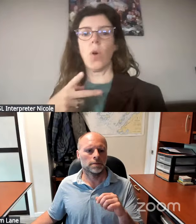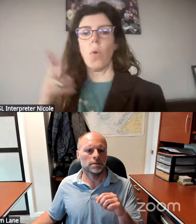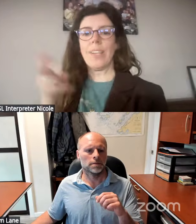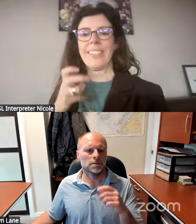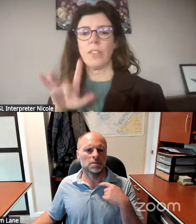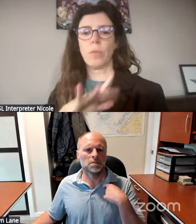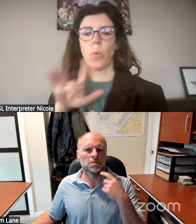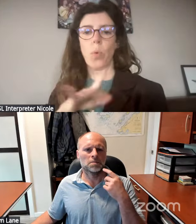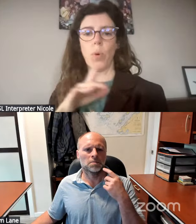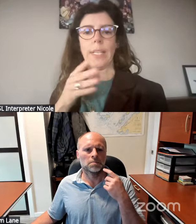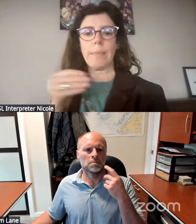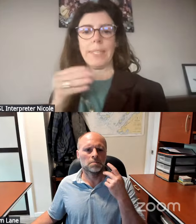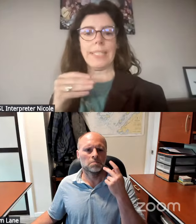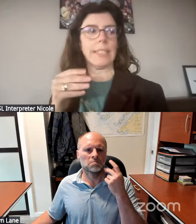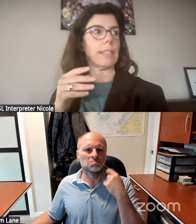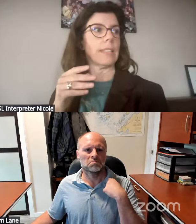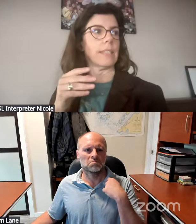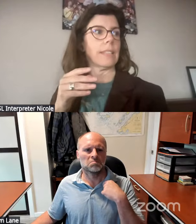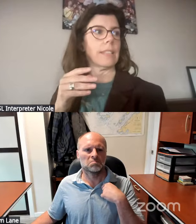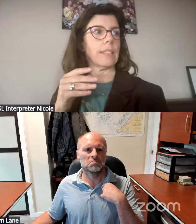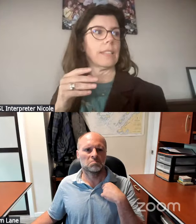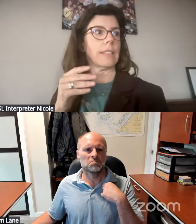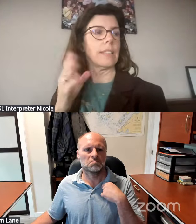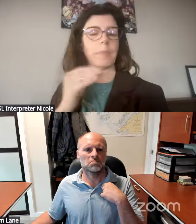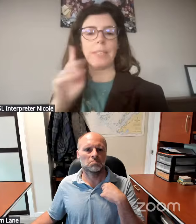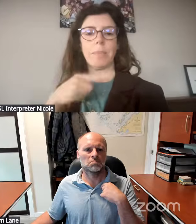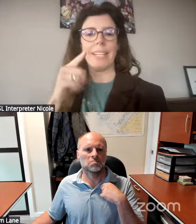Recorded meetings, happens or not.